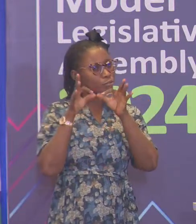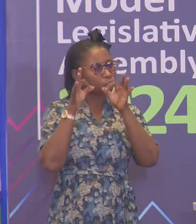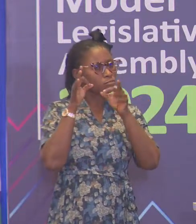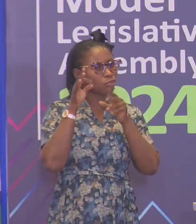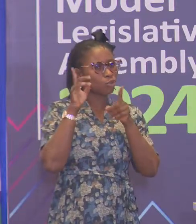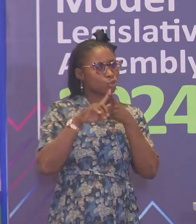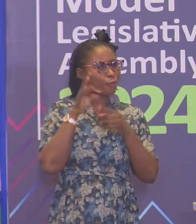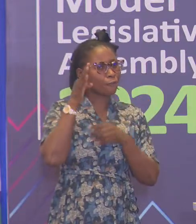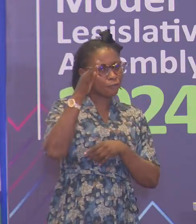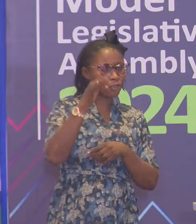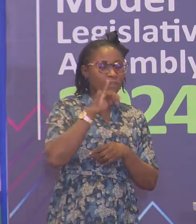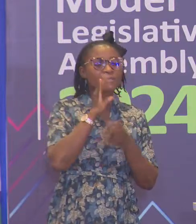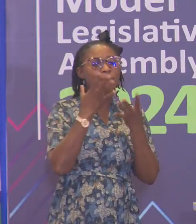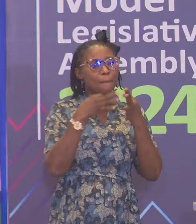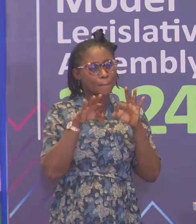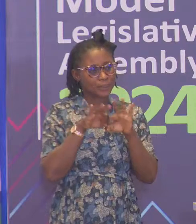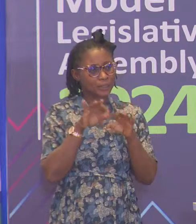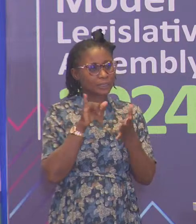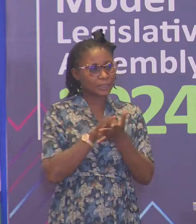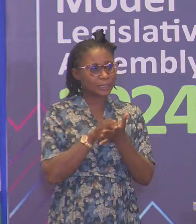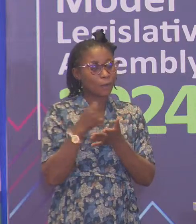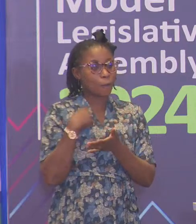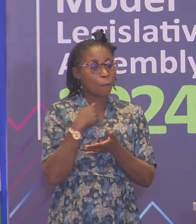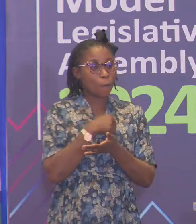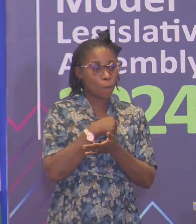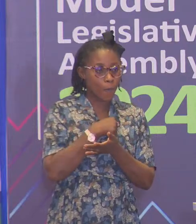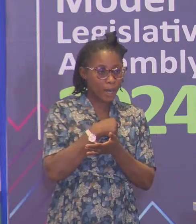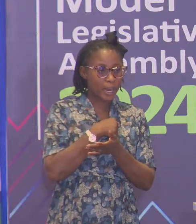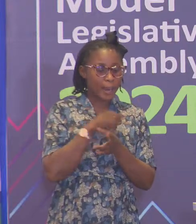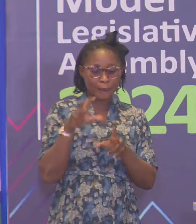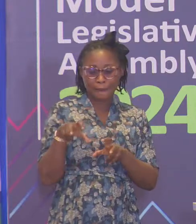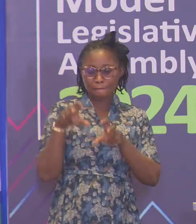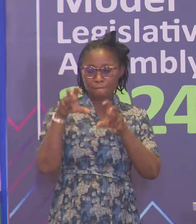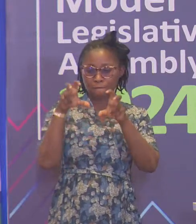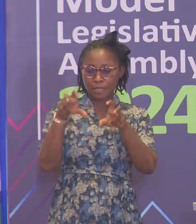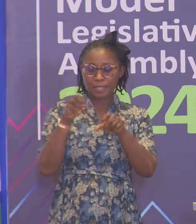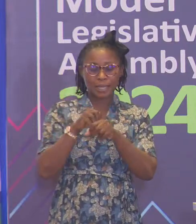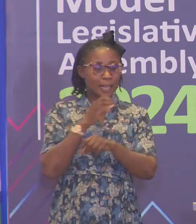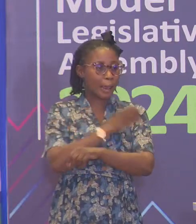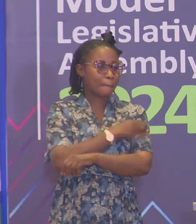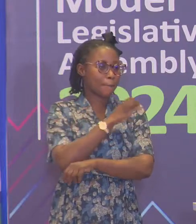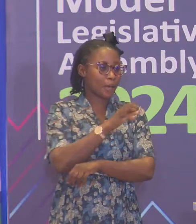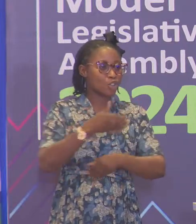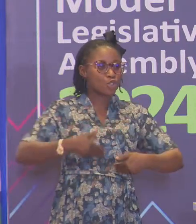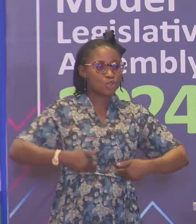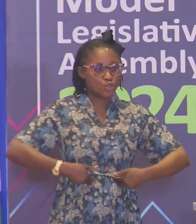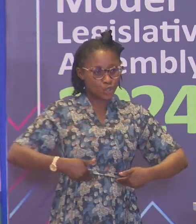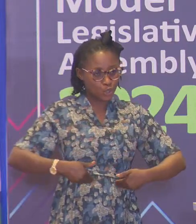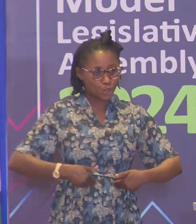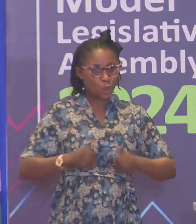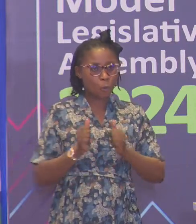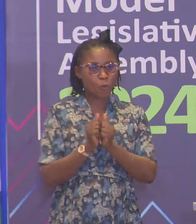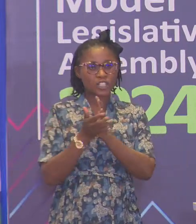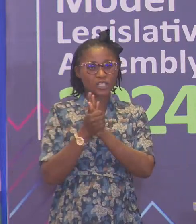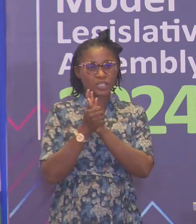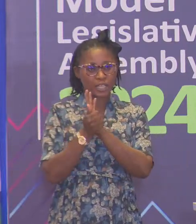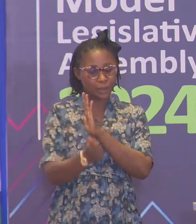future, it is essential that we invest in empowering our youth with the